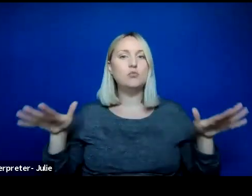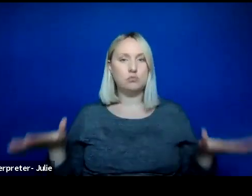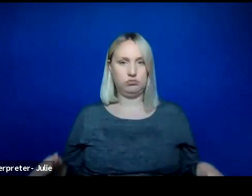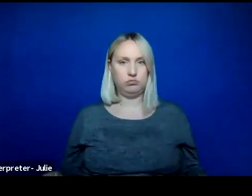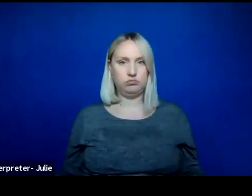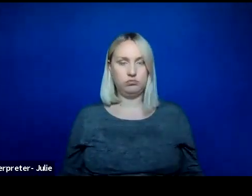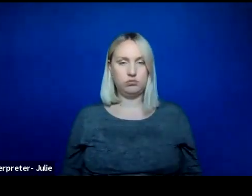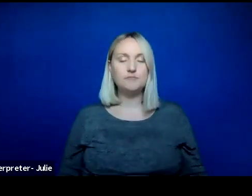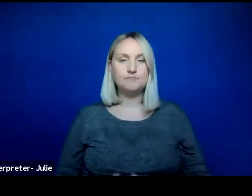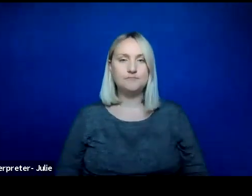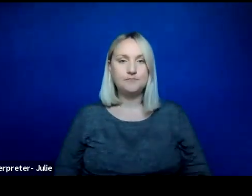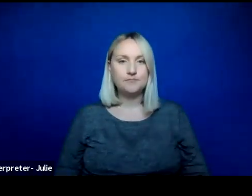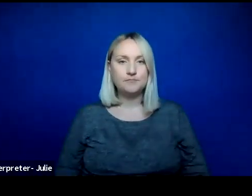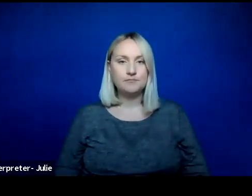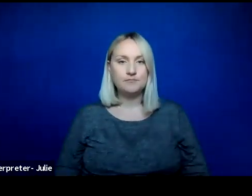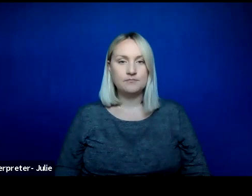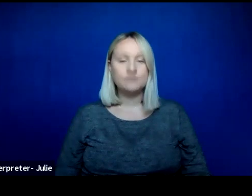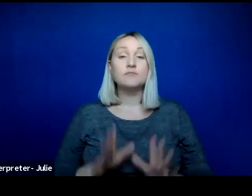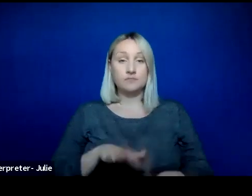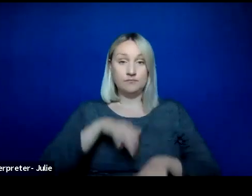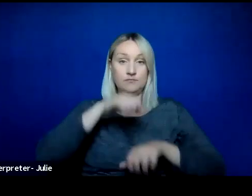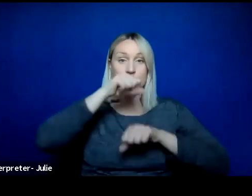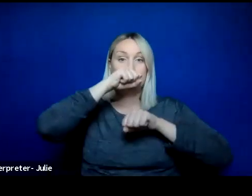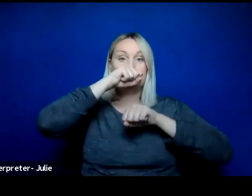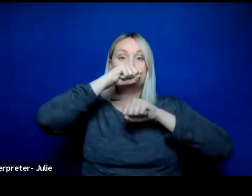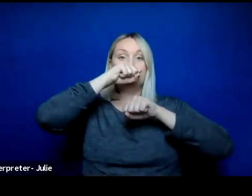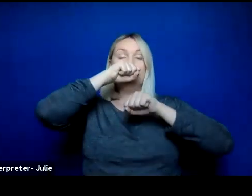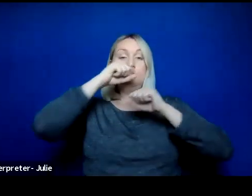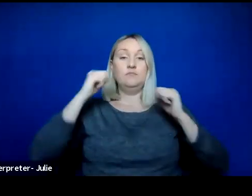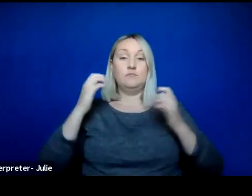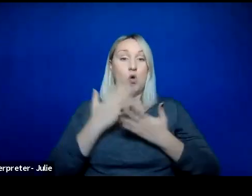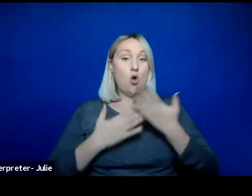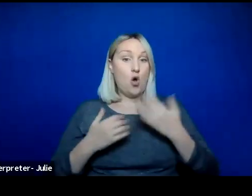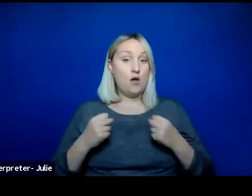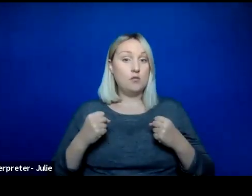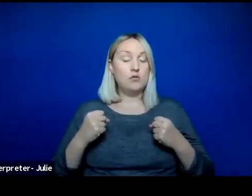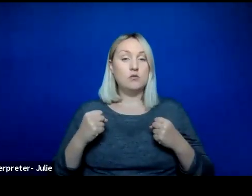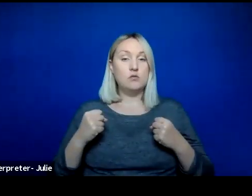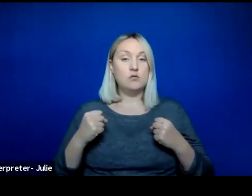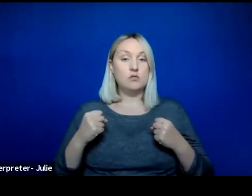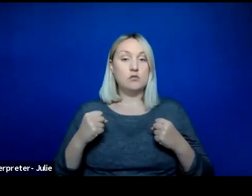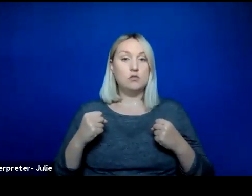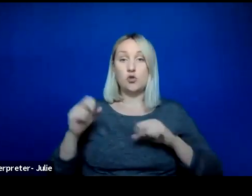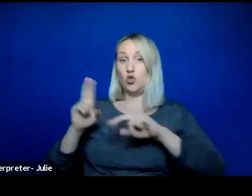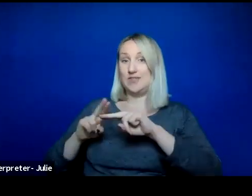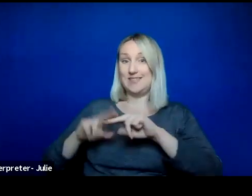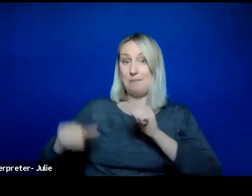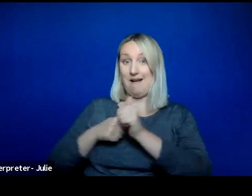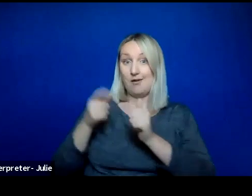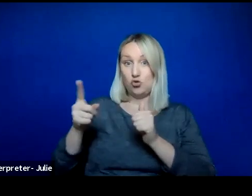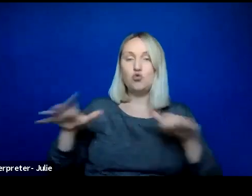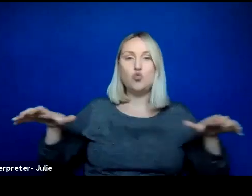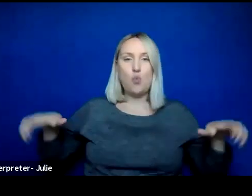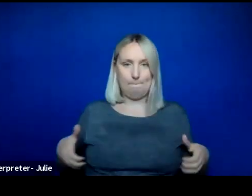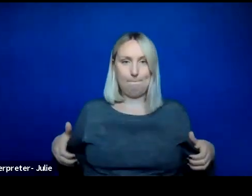circling about. Inhale, stretch the arms back. Now this time you may grab the seat behind you